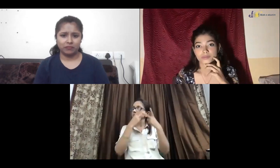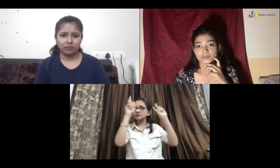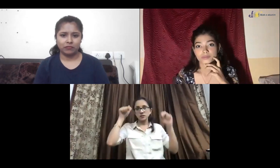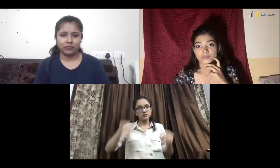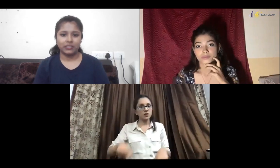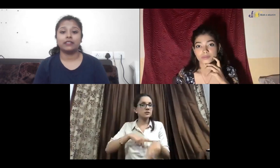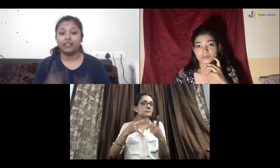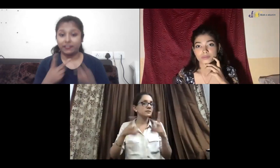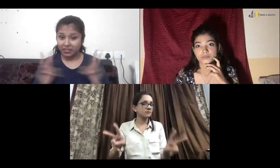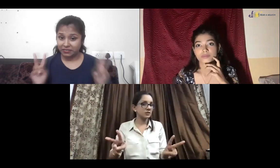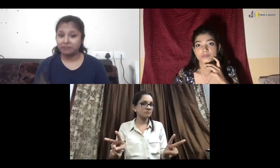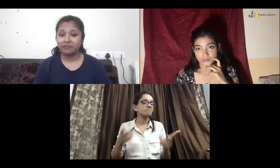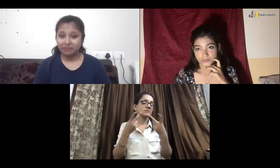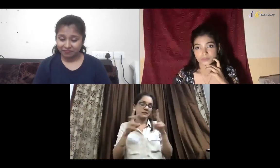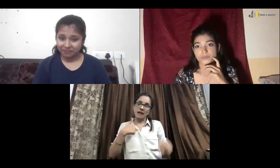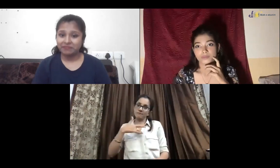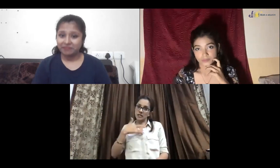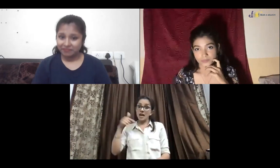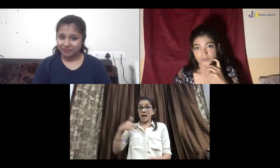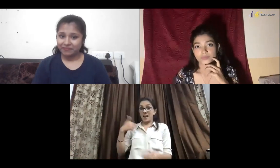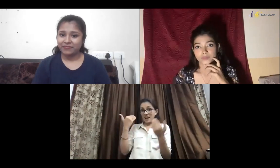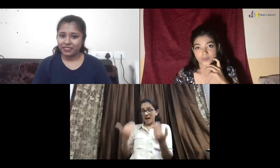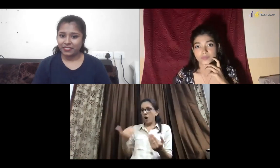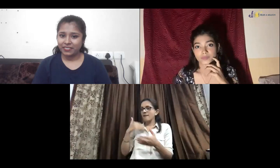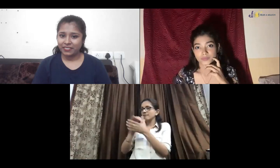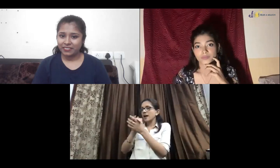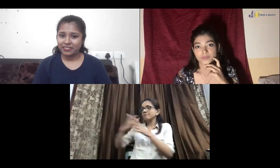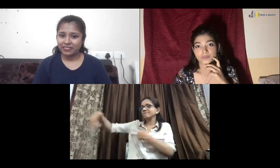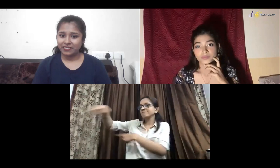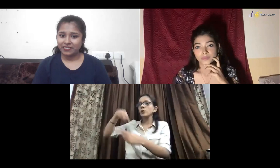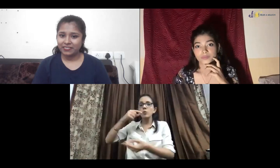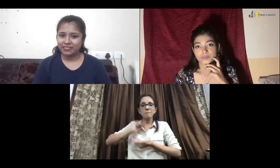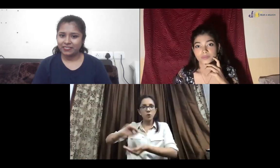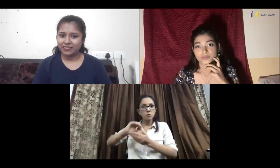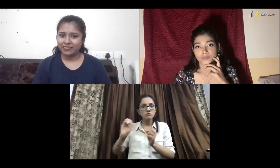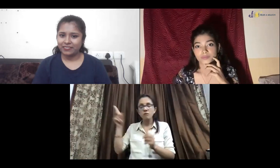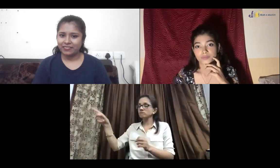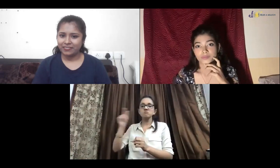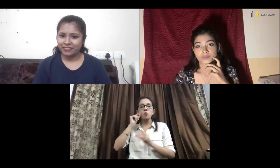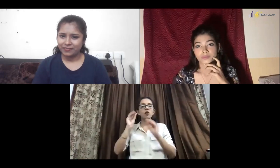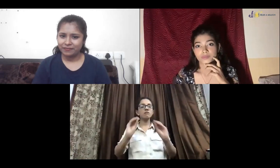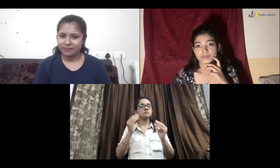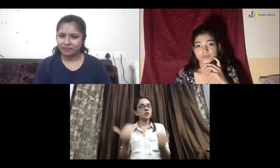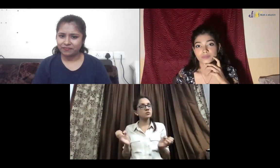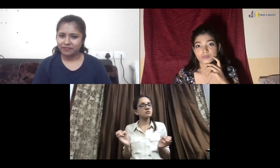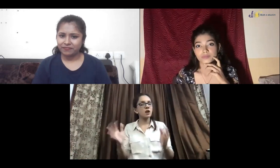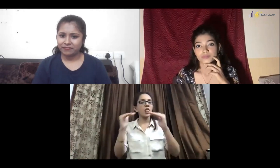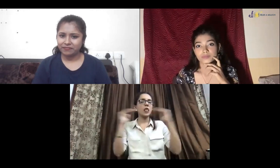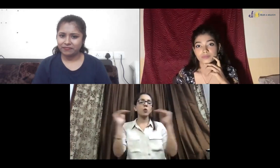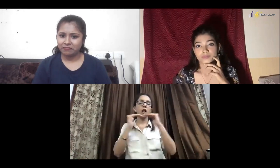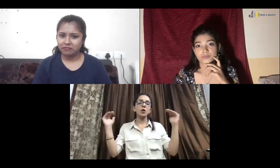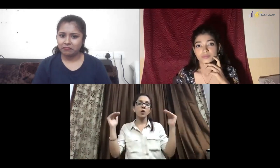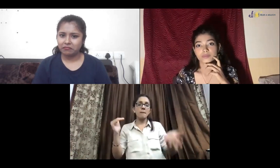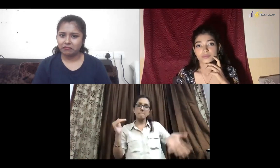I'm seeing that, yeah, now time is changing. Now time is different, and earlier time is different. Now, whenever I meet friends who have their